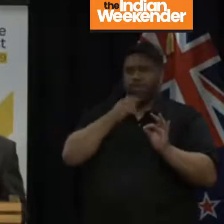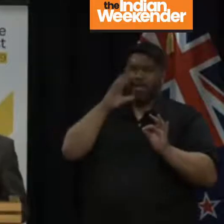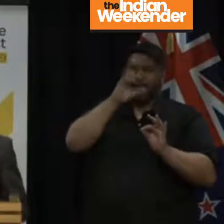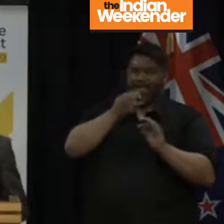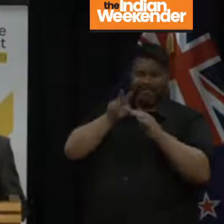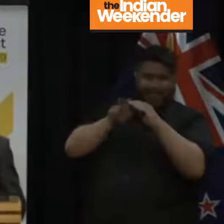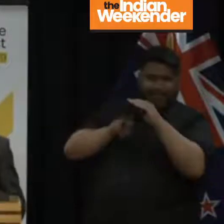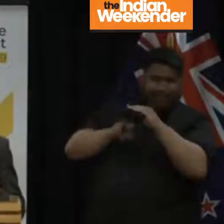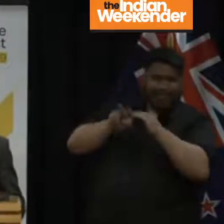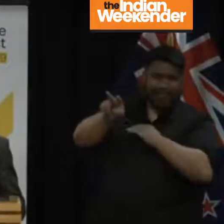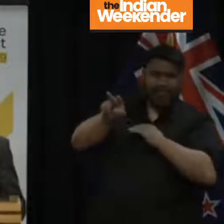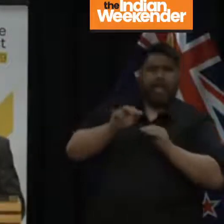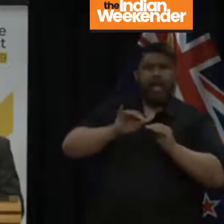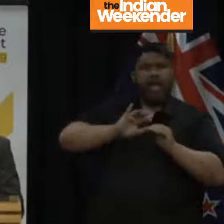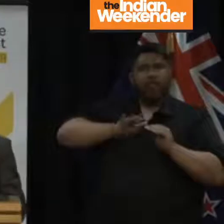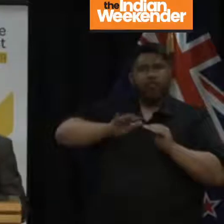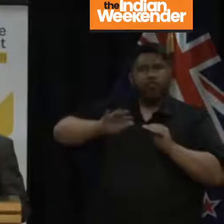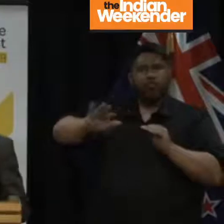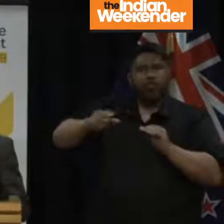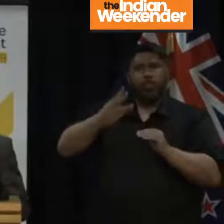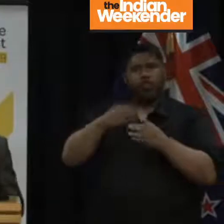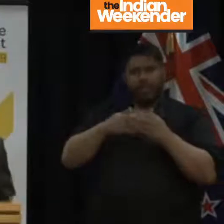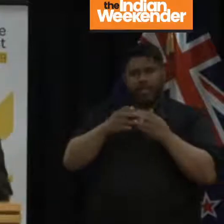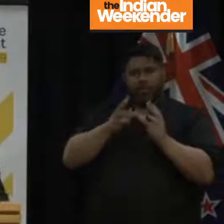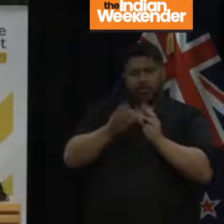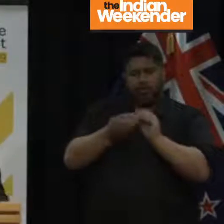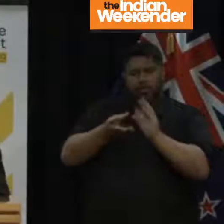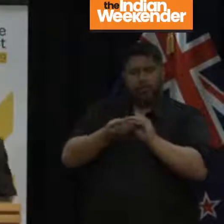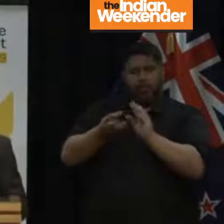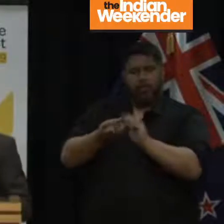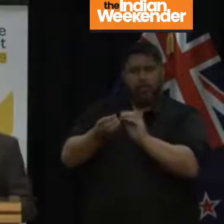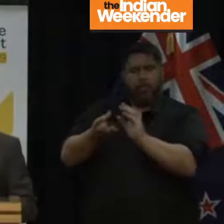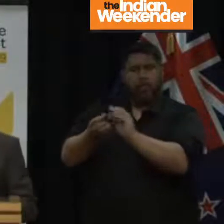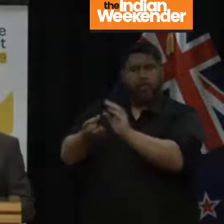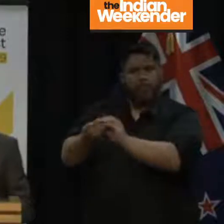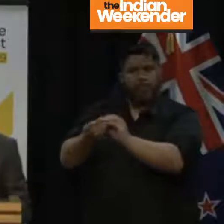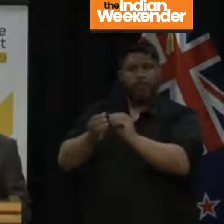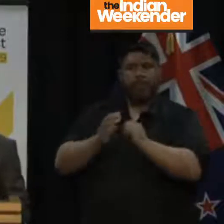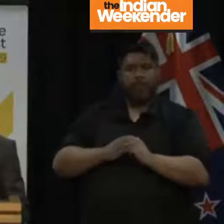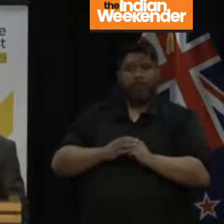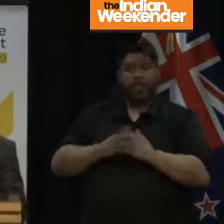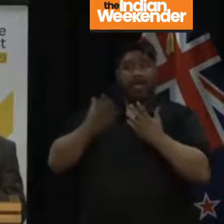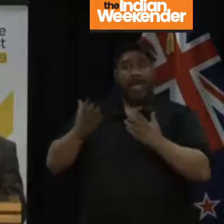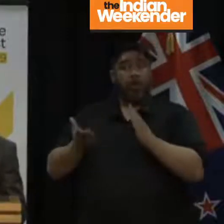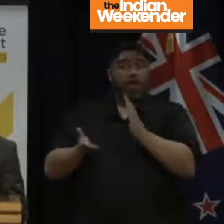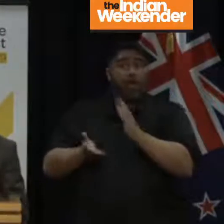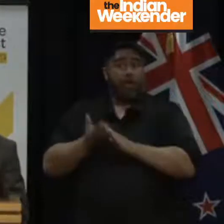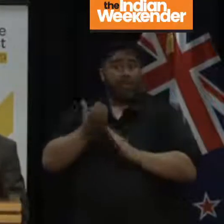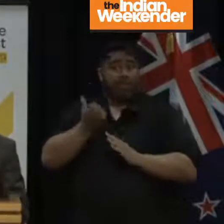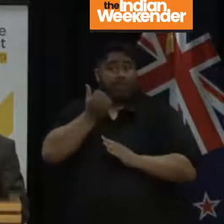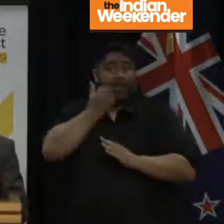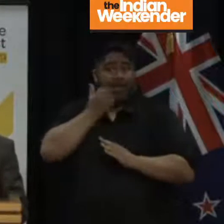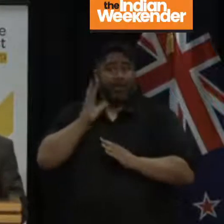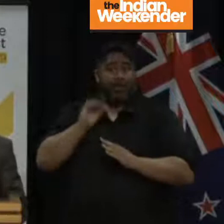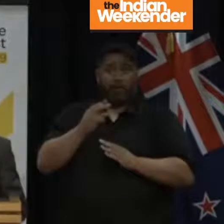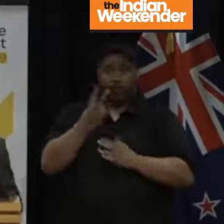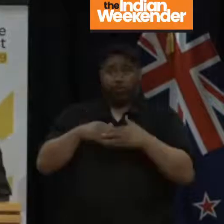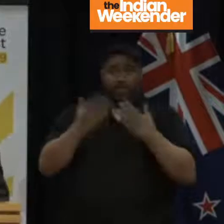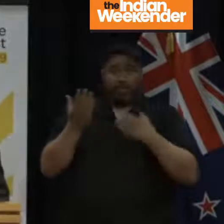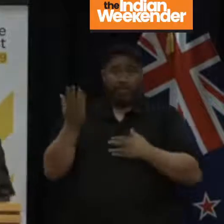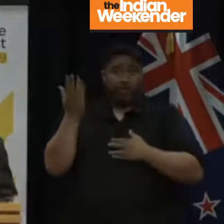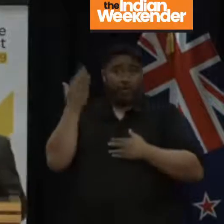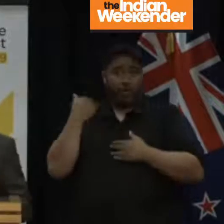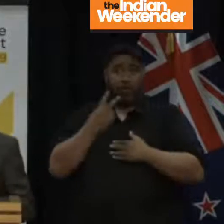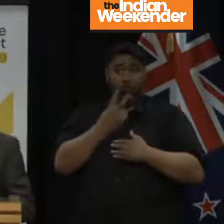average case numbers, and also how that would compare with the R value. So I've got the updated slide from just 2 days ago on